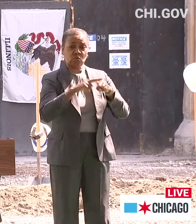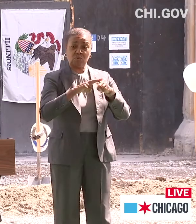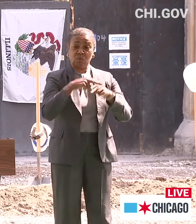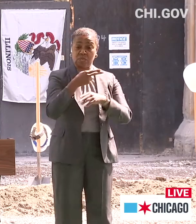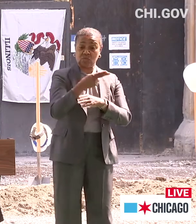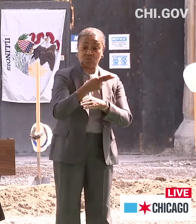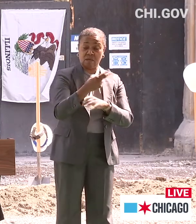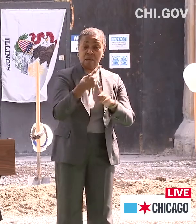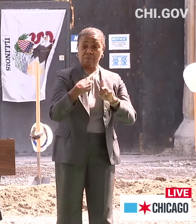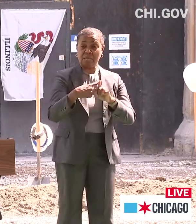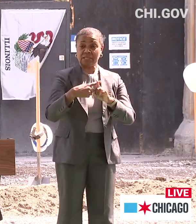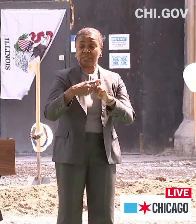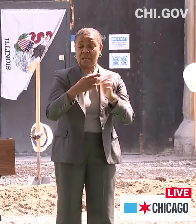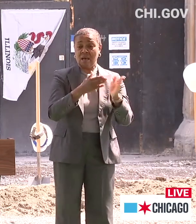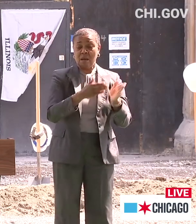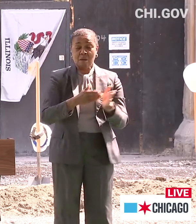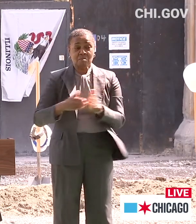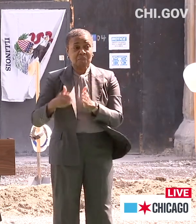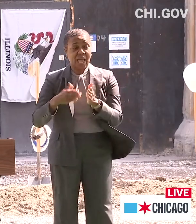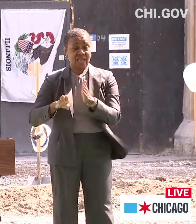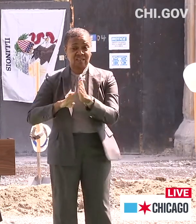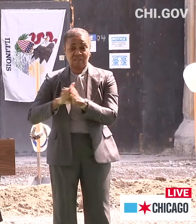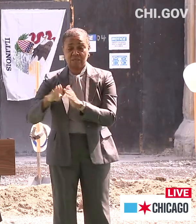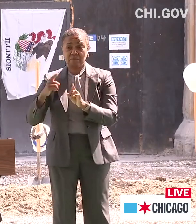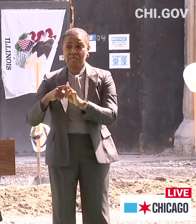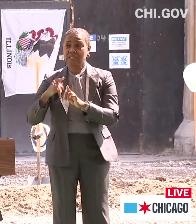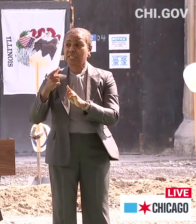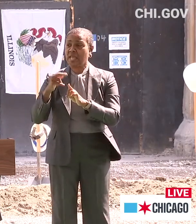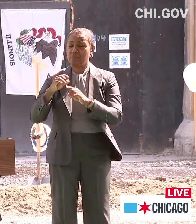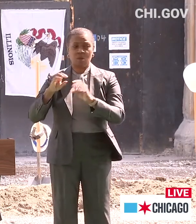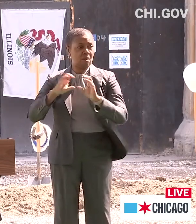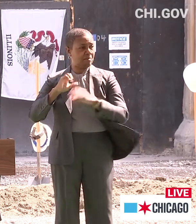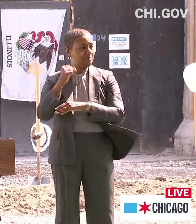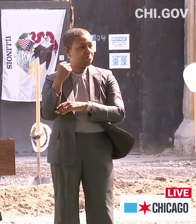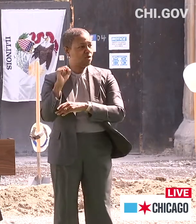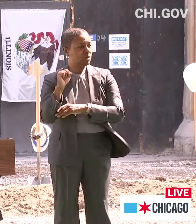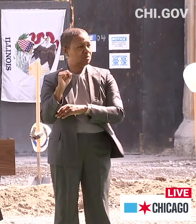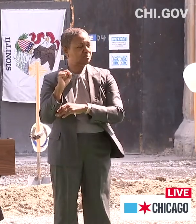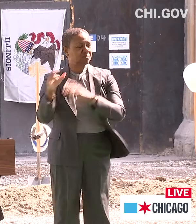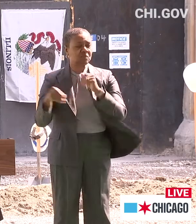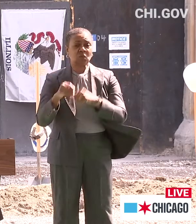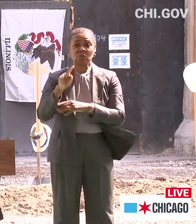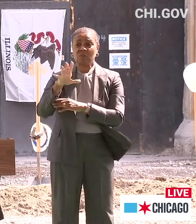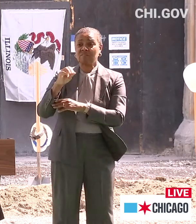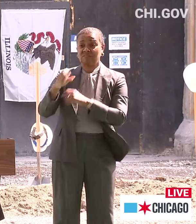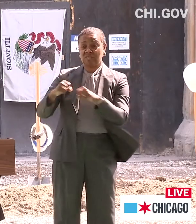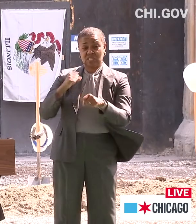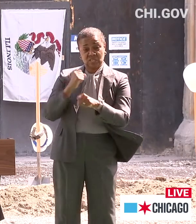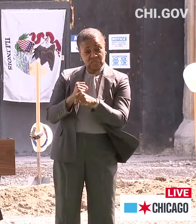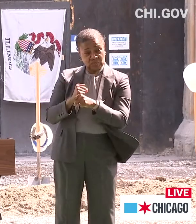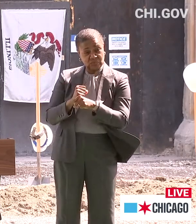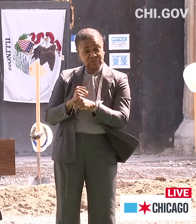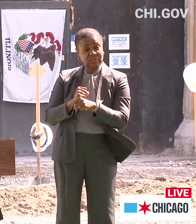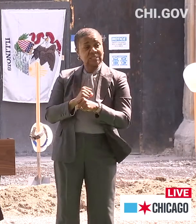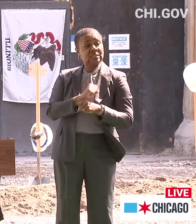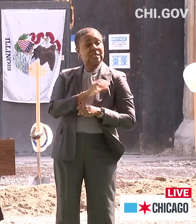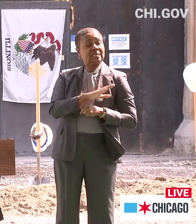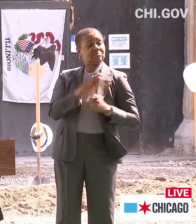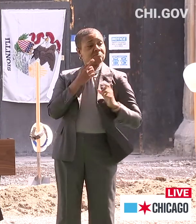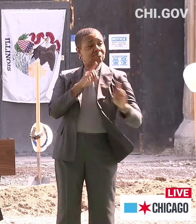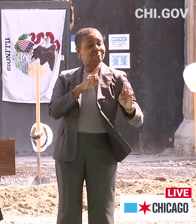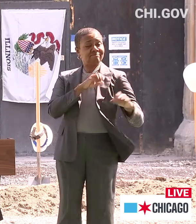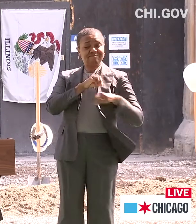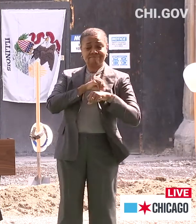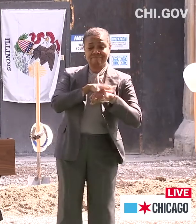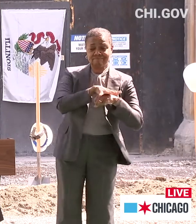planned development, as well as the labor movement. For 150 years, Mr. Pullman's accomplishments have touched the lives